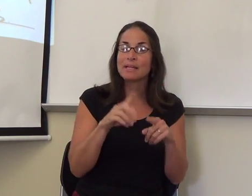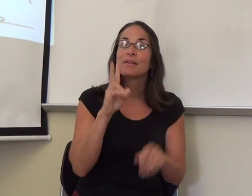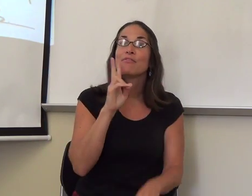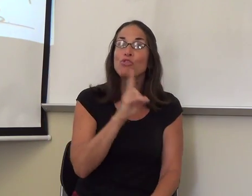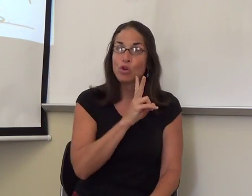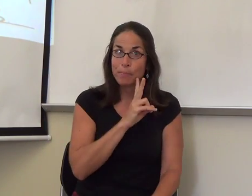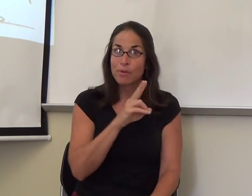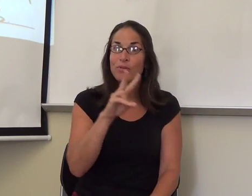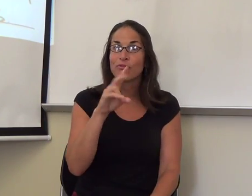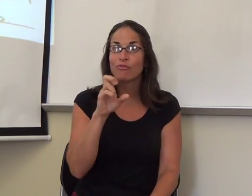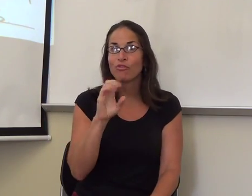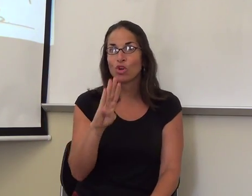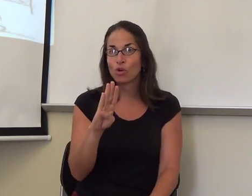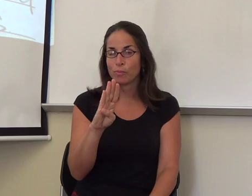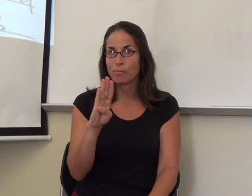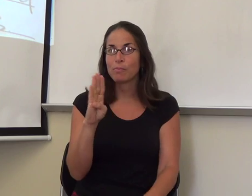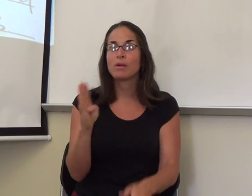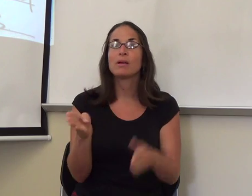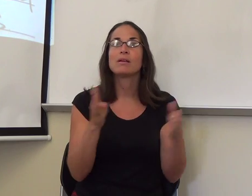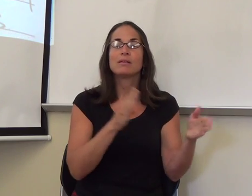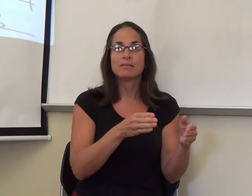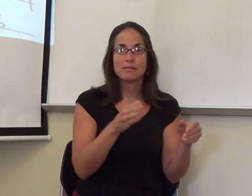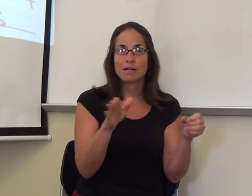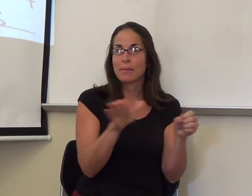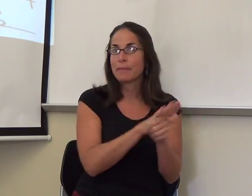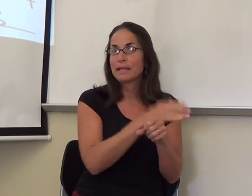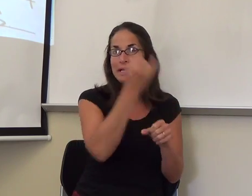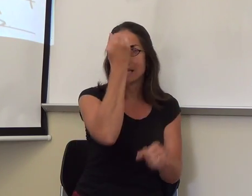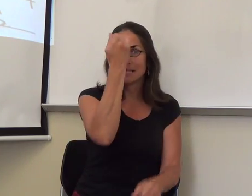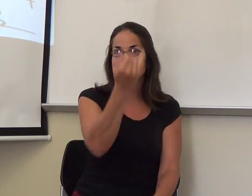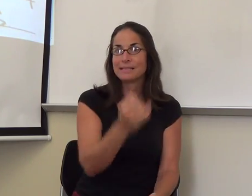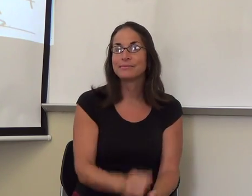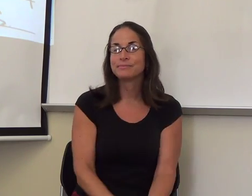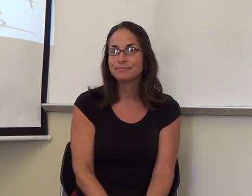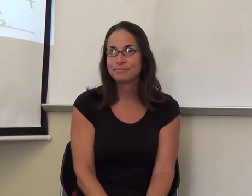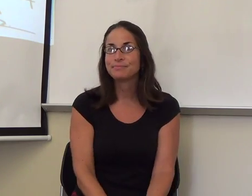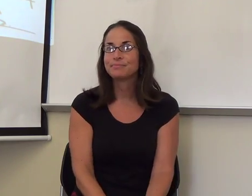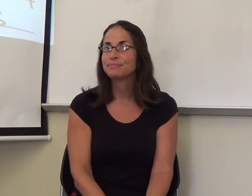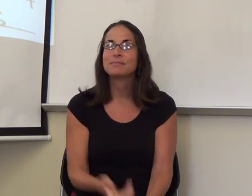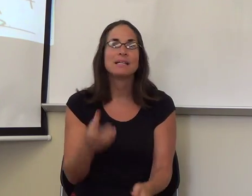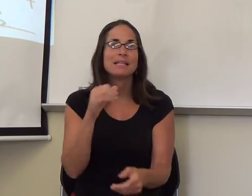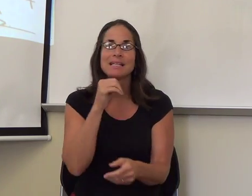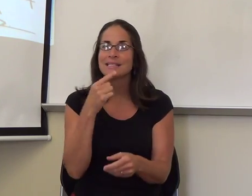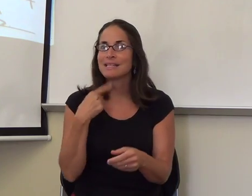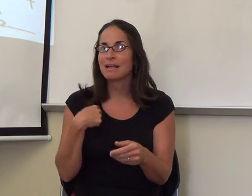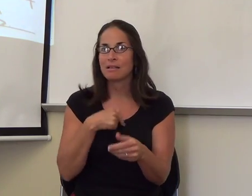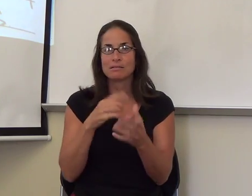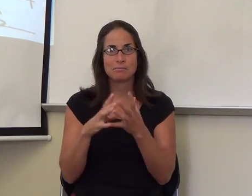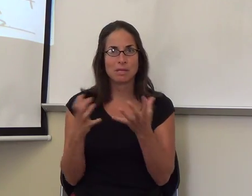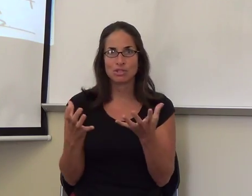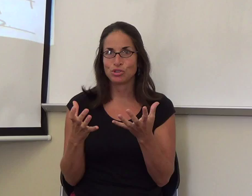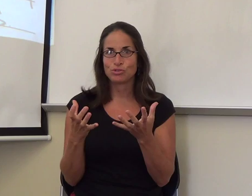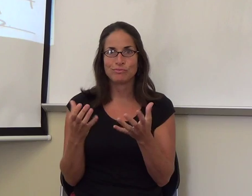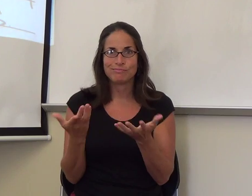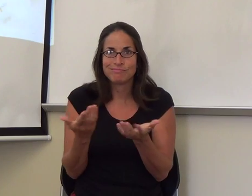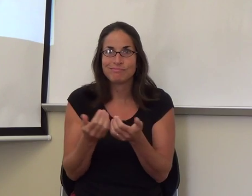a subject, a verb, and a complete idea. It doesn't tell us very much, but